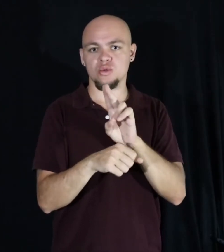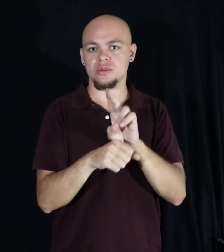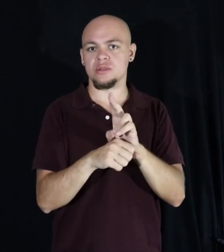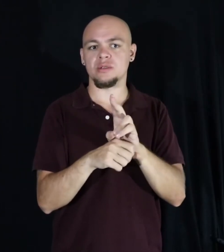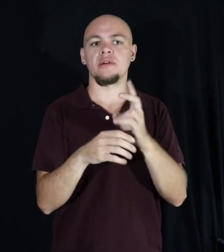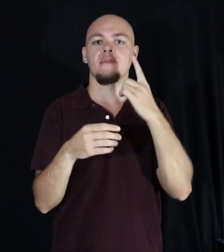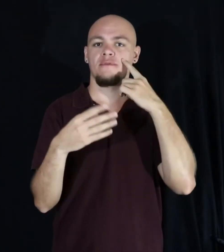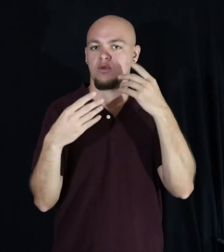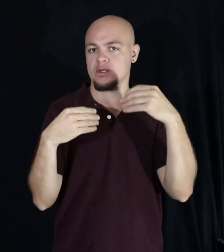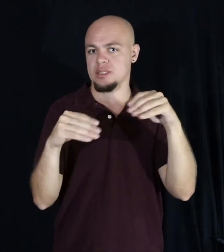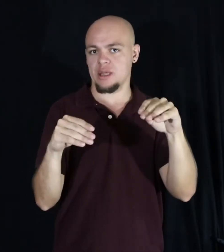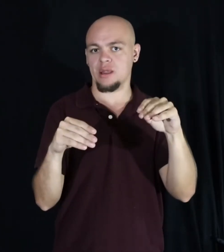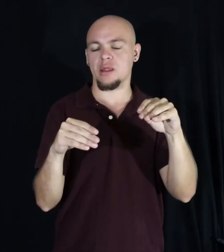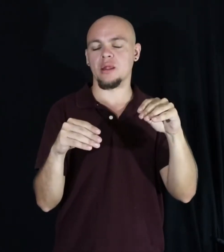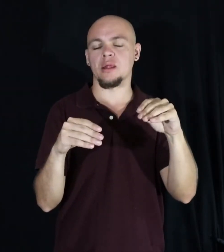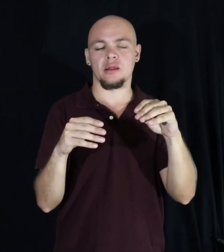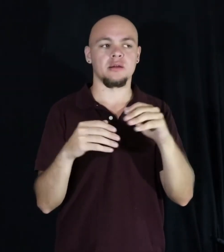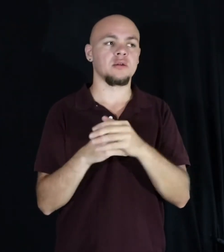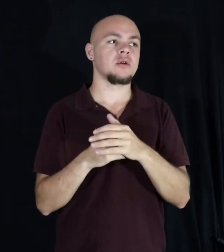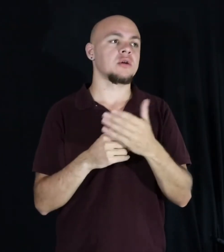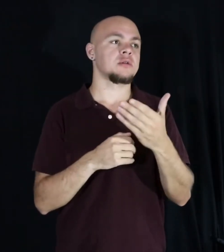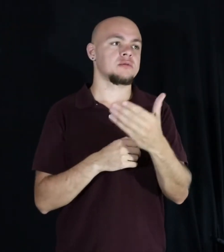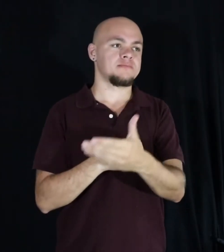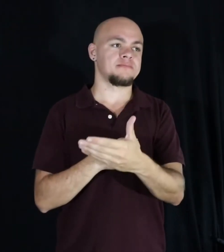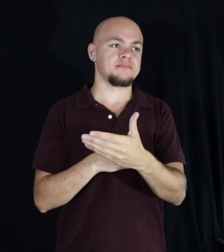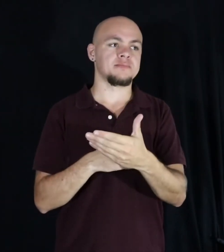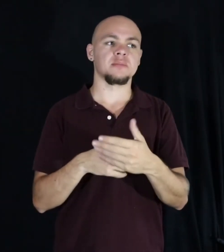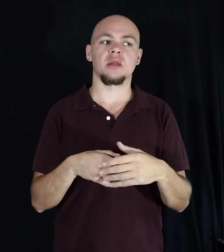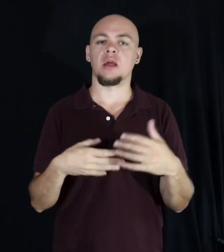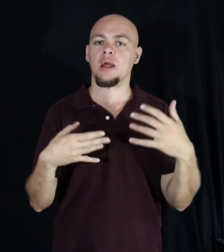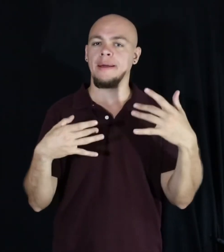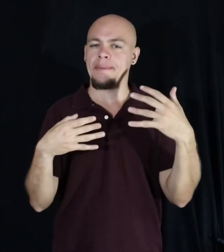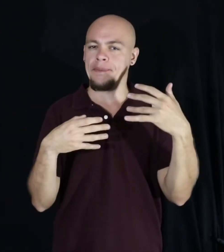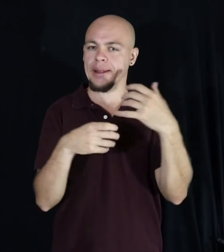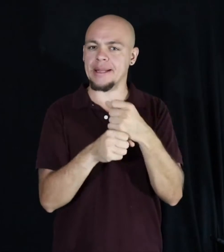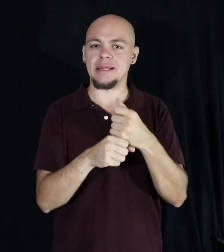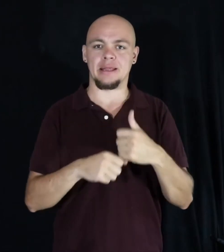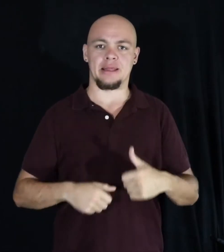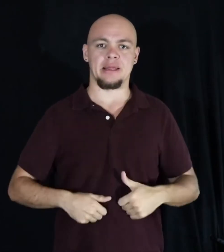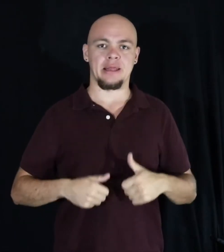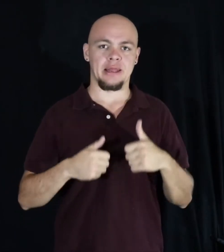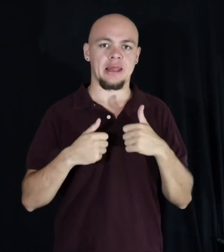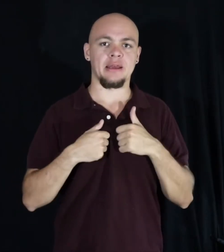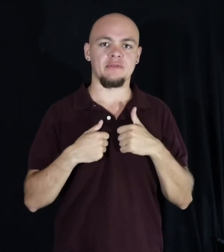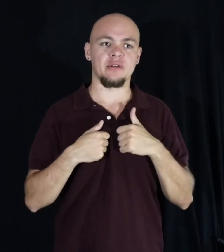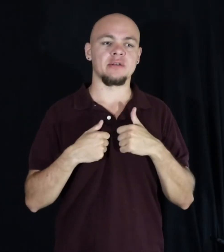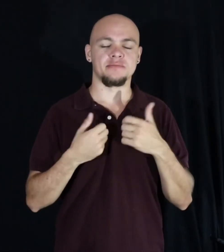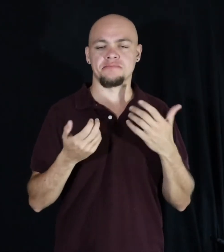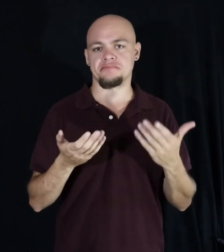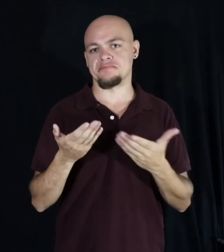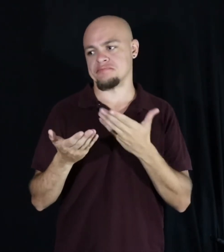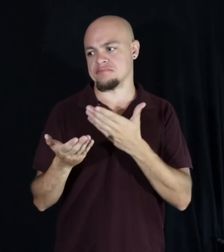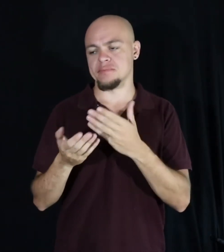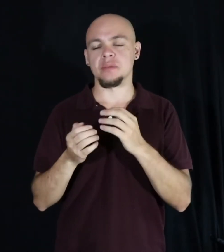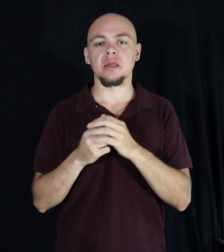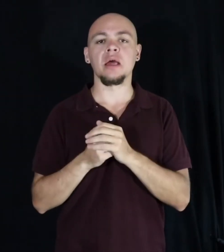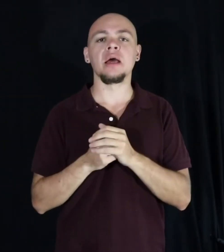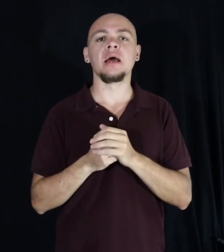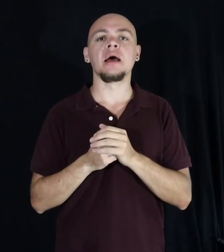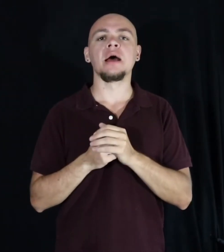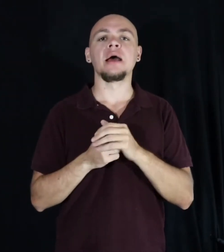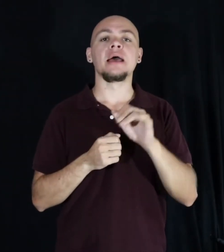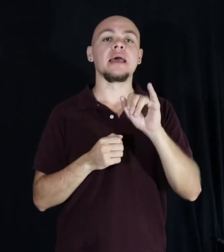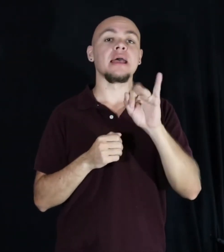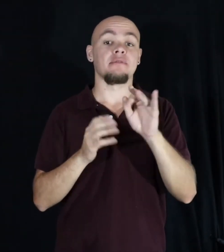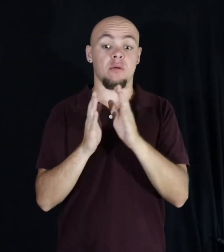married someone else, or living in existential vacuum, it sucks. I really like that one. So, but if a novel